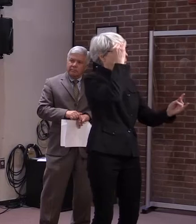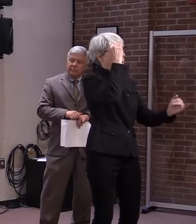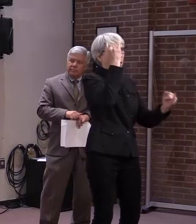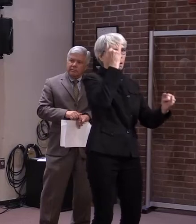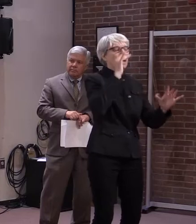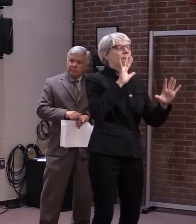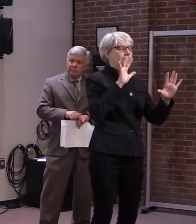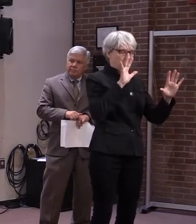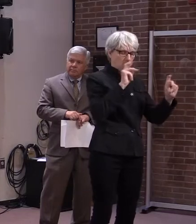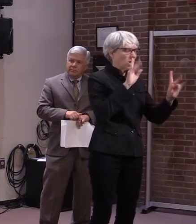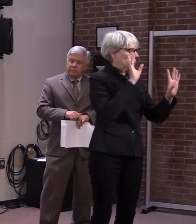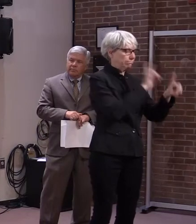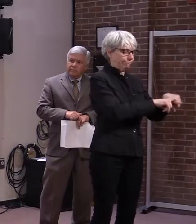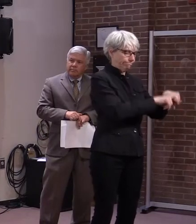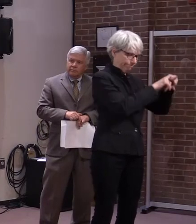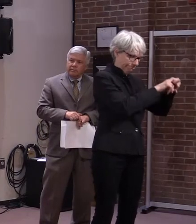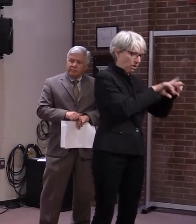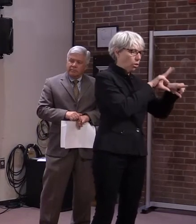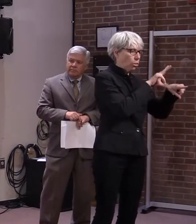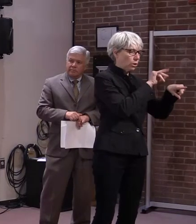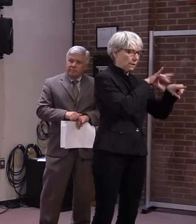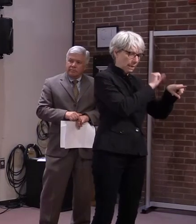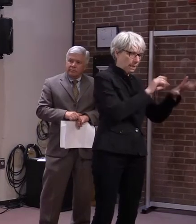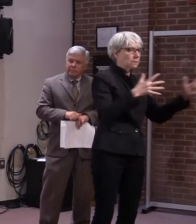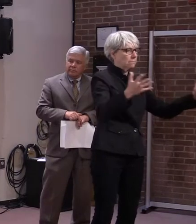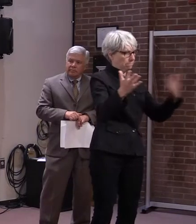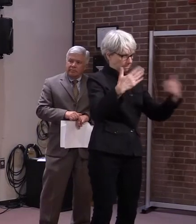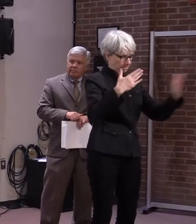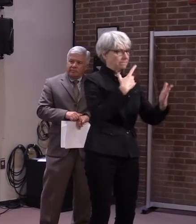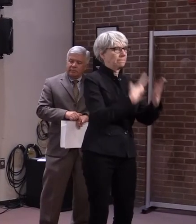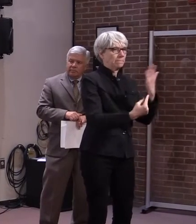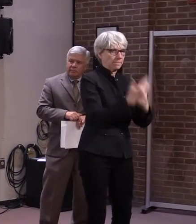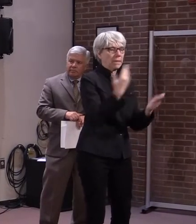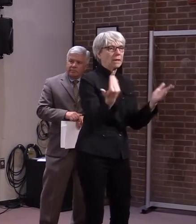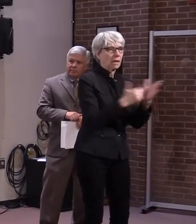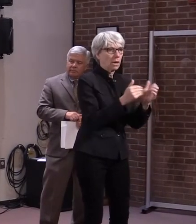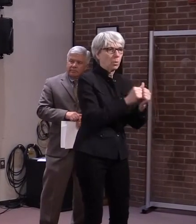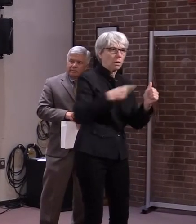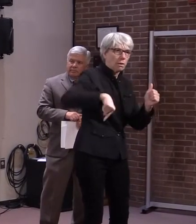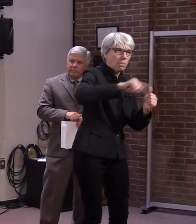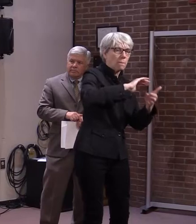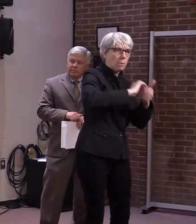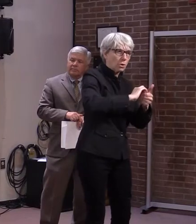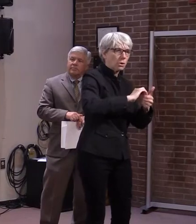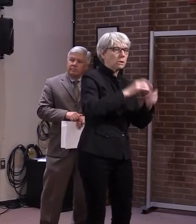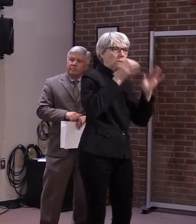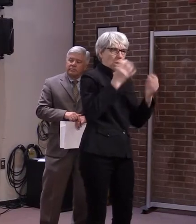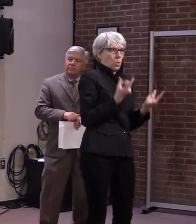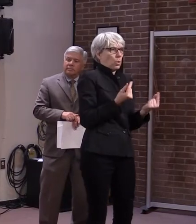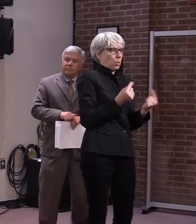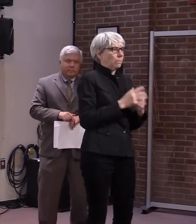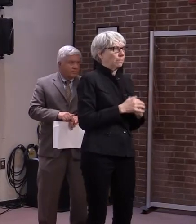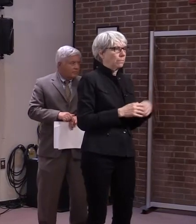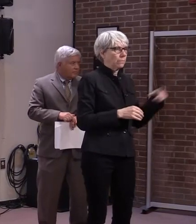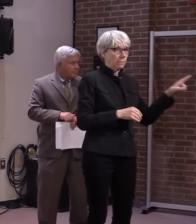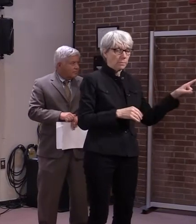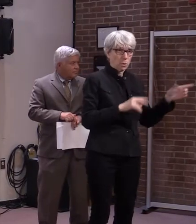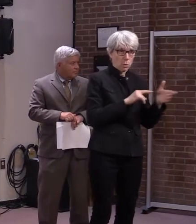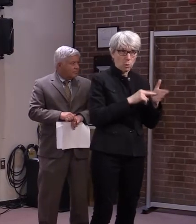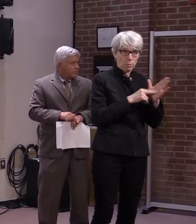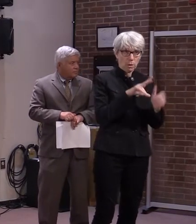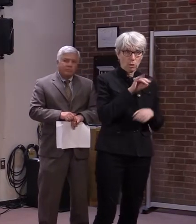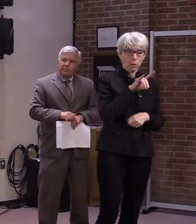idea to just pause this for 30 days, and we'll come to bring everybody together. You mean like a